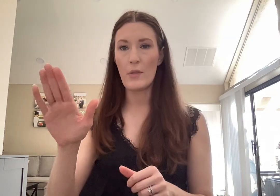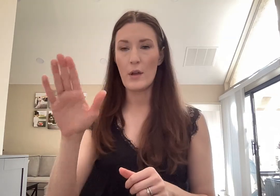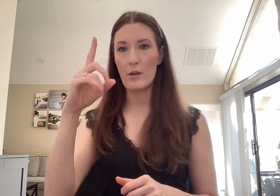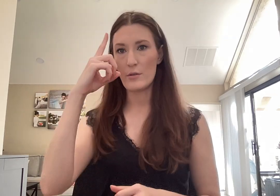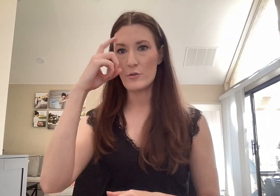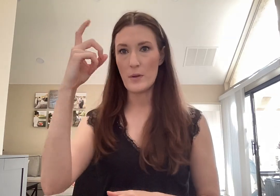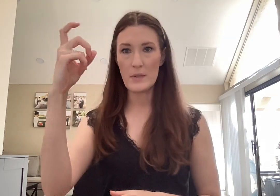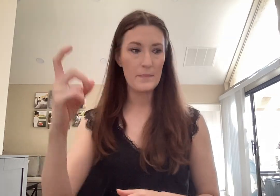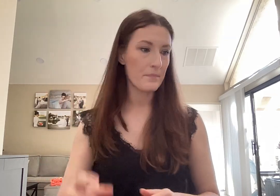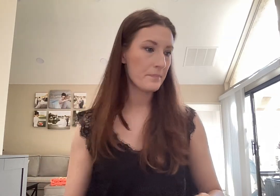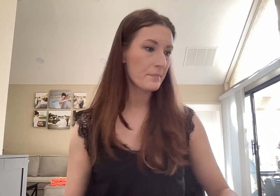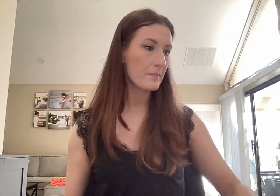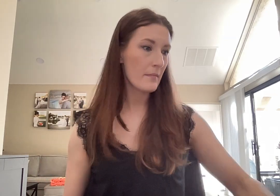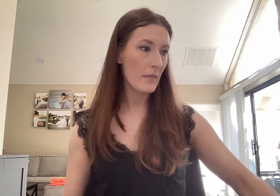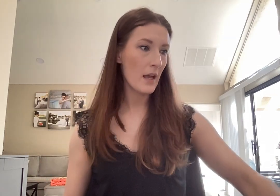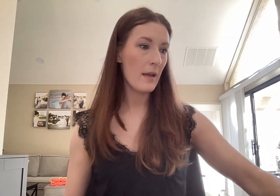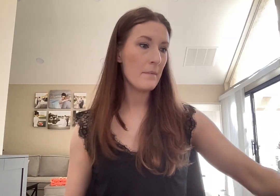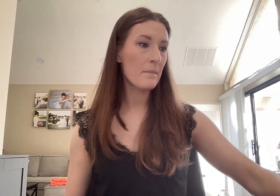their dreams. Okay.